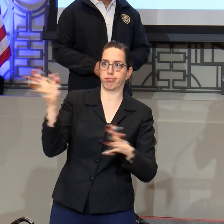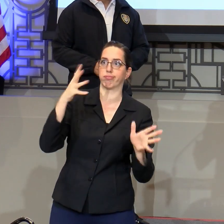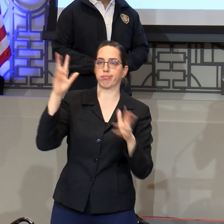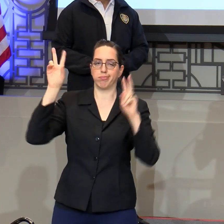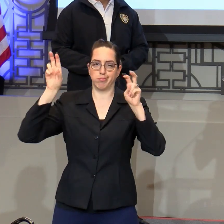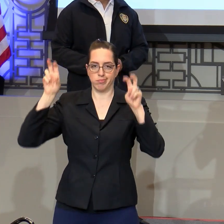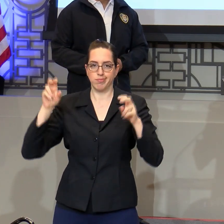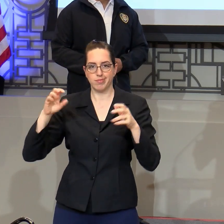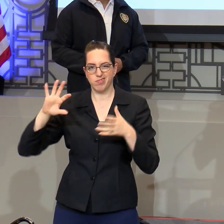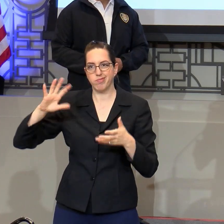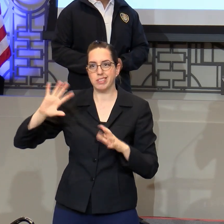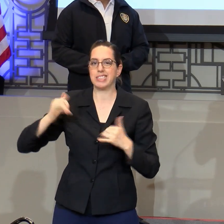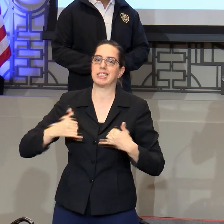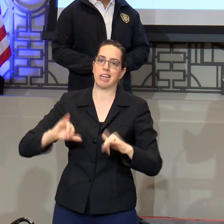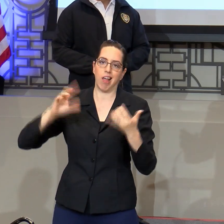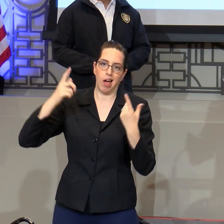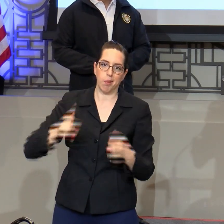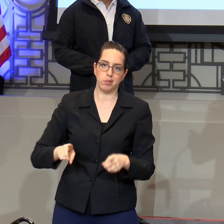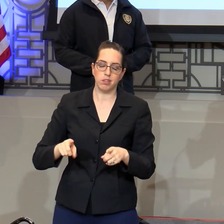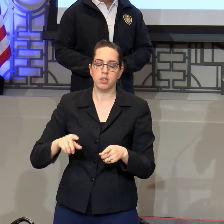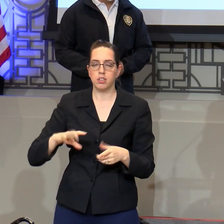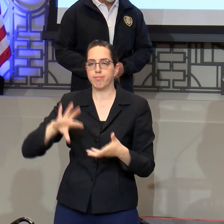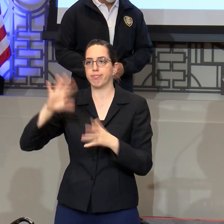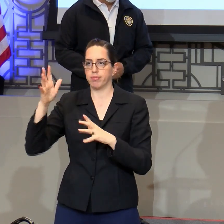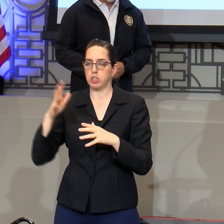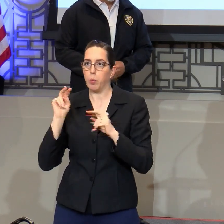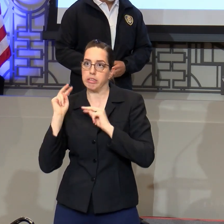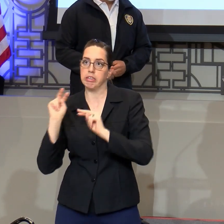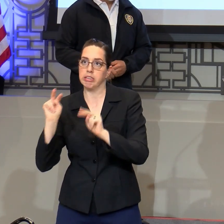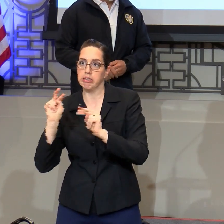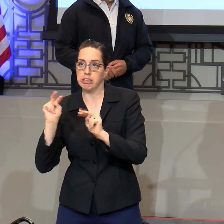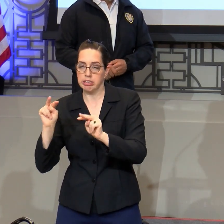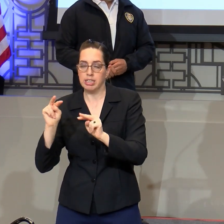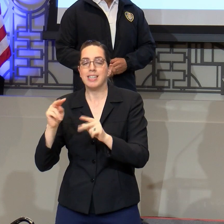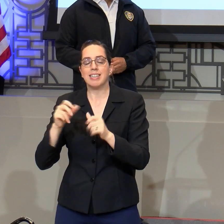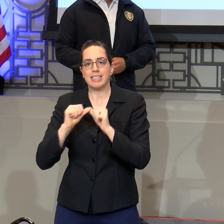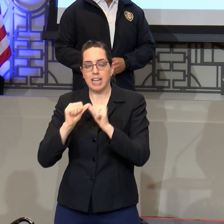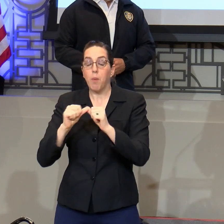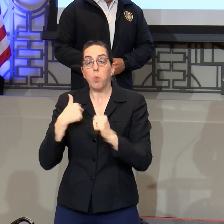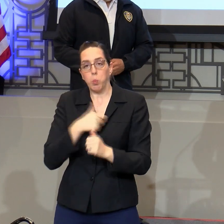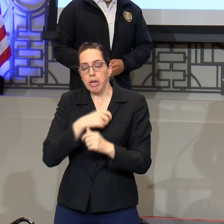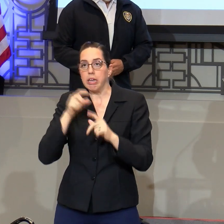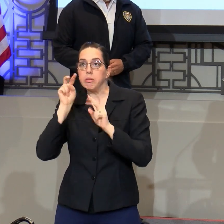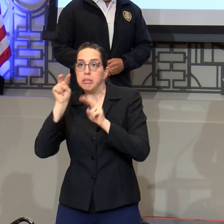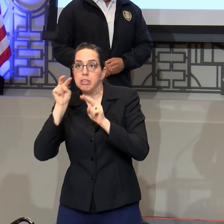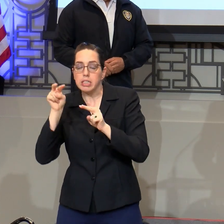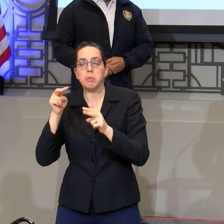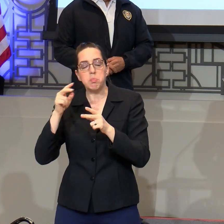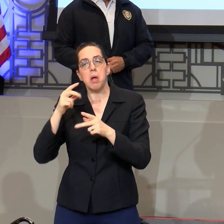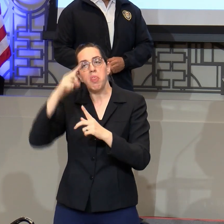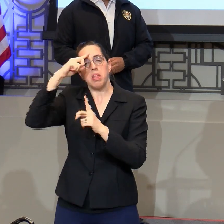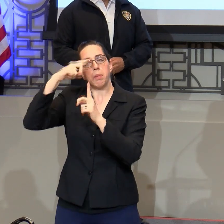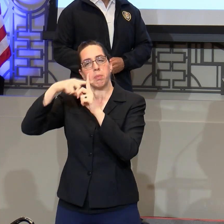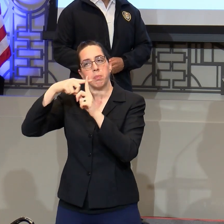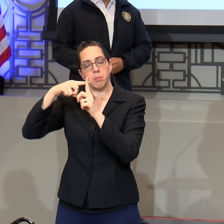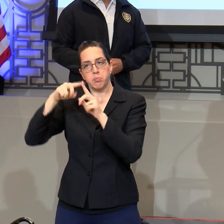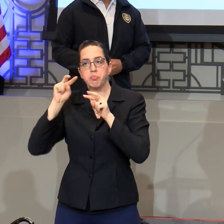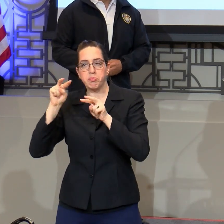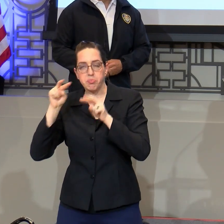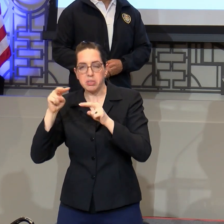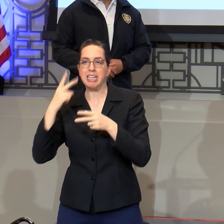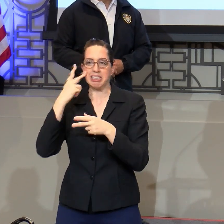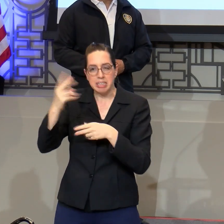are looking, and I'm cautious, let me put it this way, continue to be cautiously optimistic. And again, when I'm looking at the